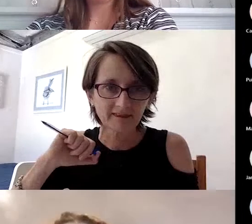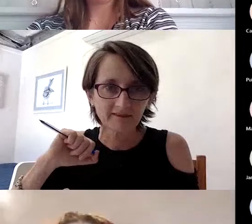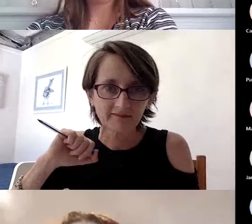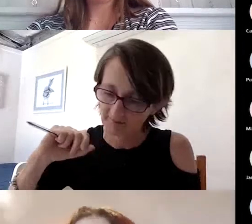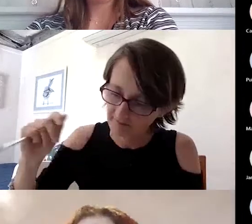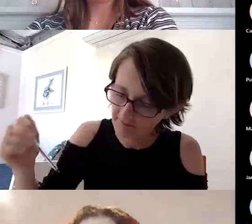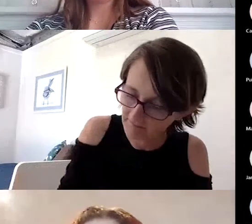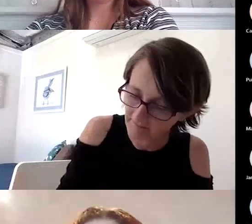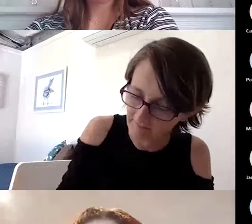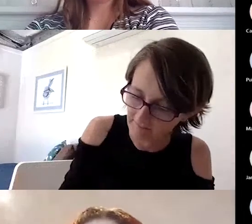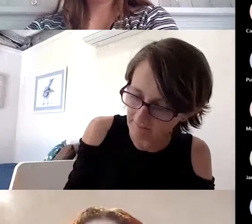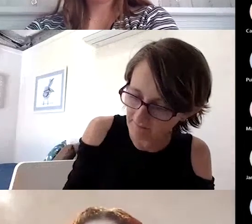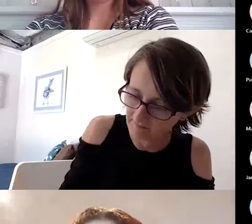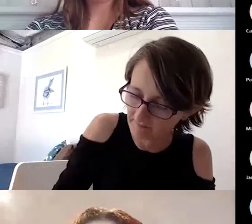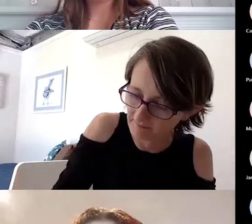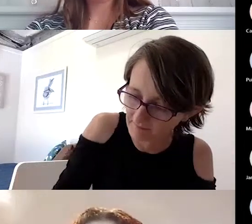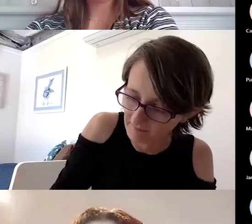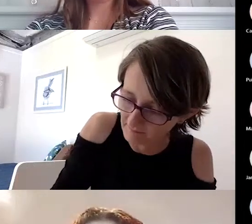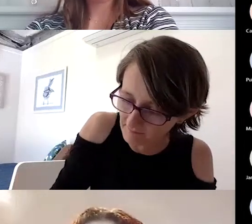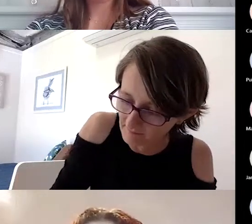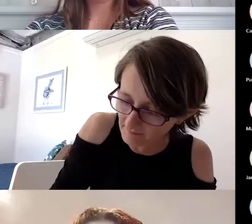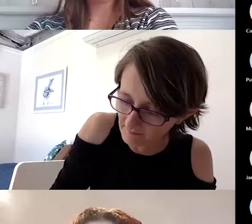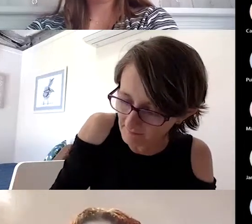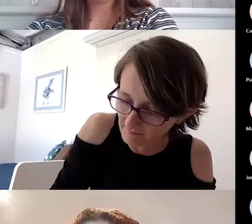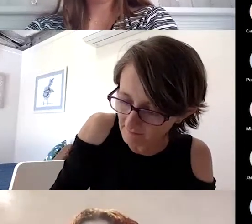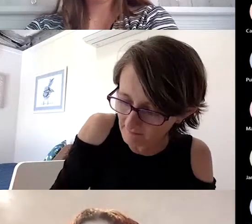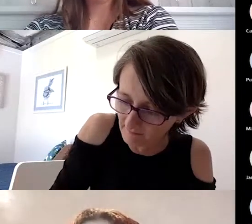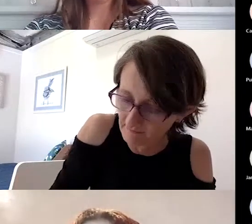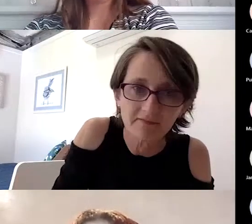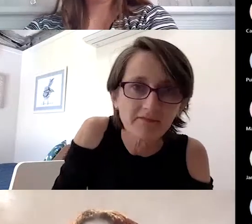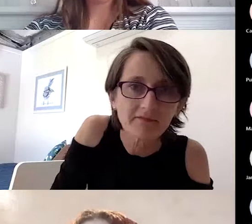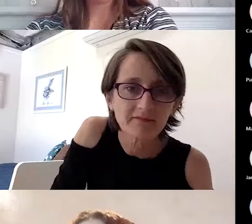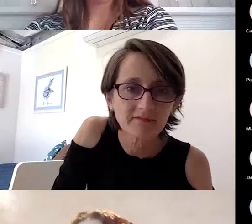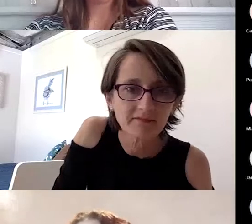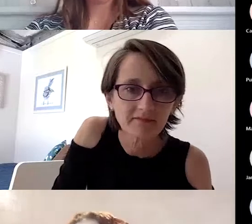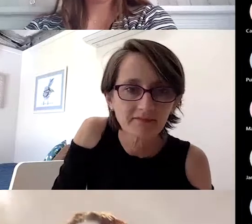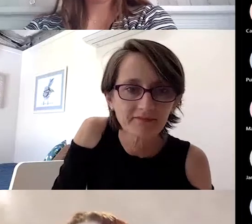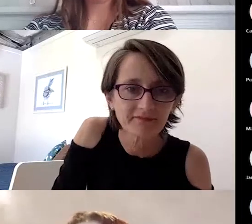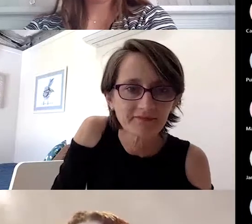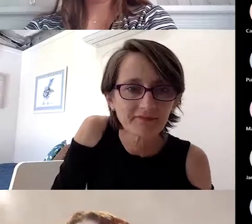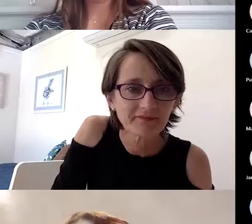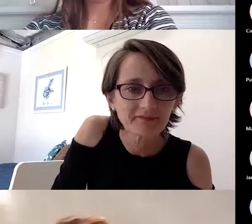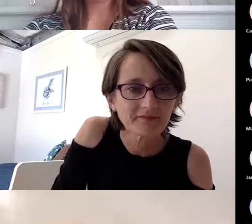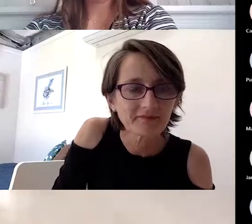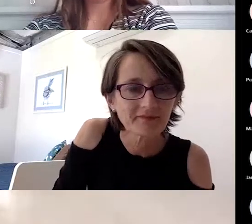We're just going to have a conversation about Auslan in this session. Janine, maybe I'll start with you. Can you give us a bit of a history